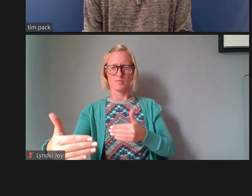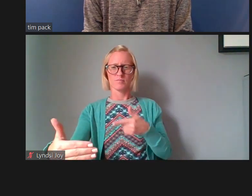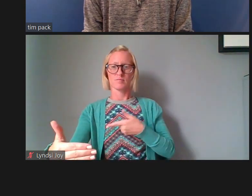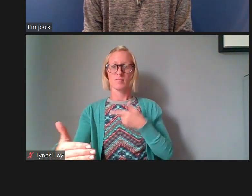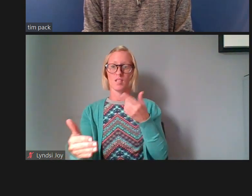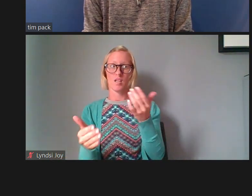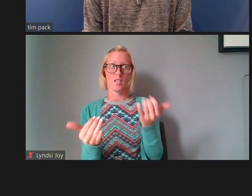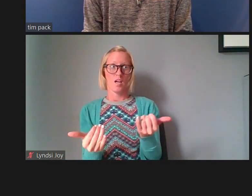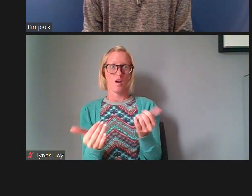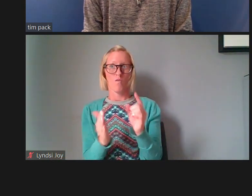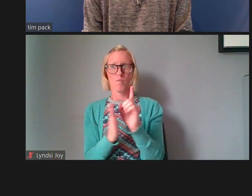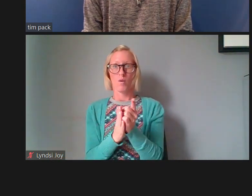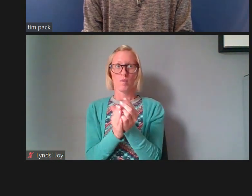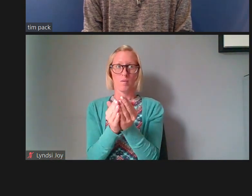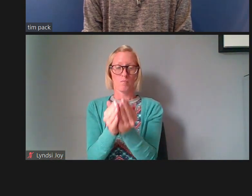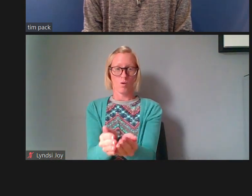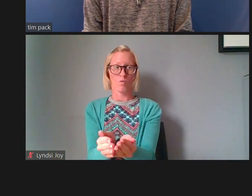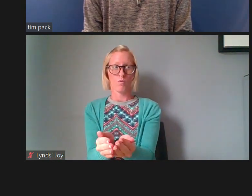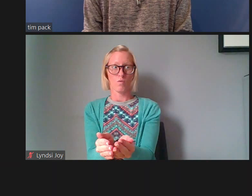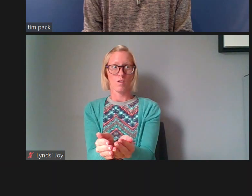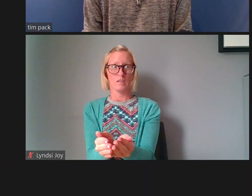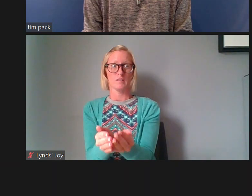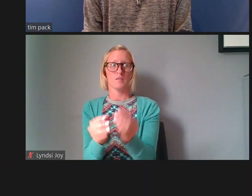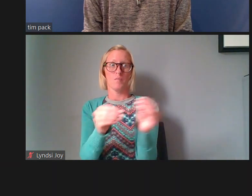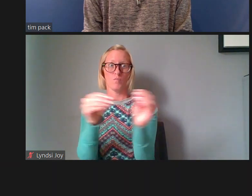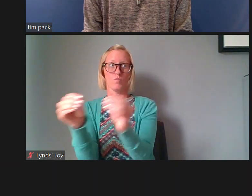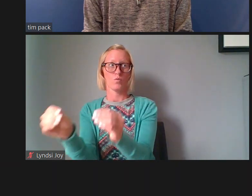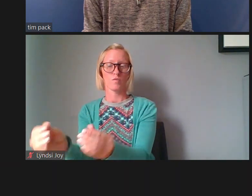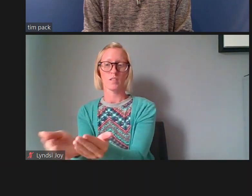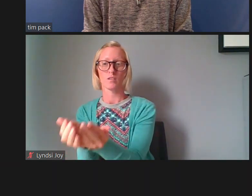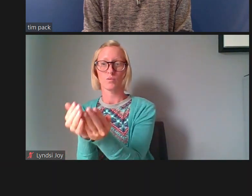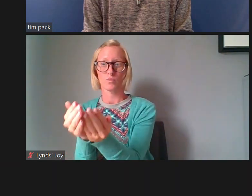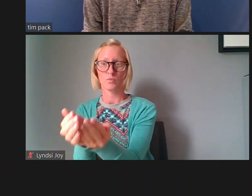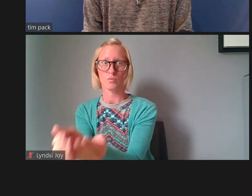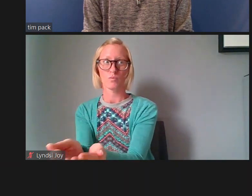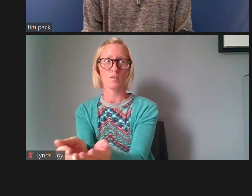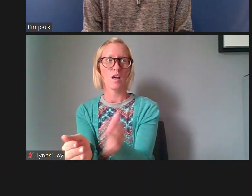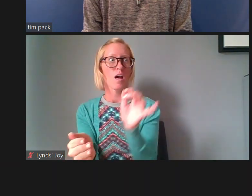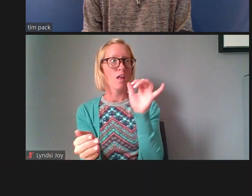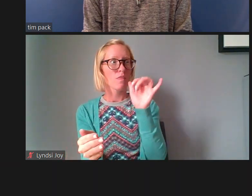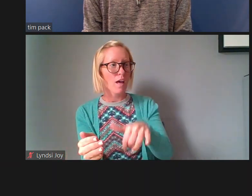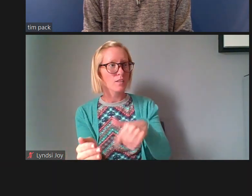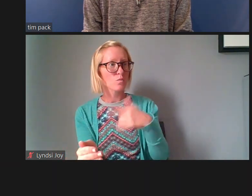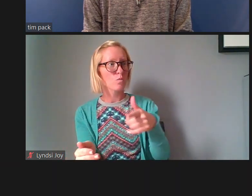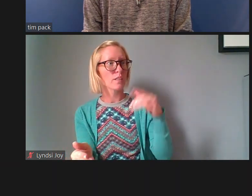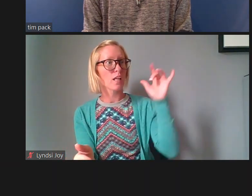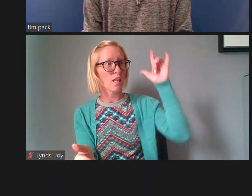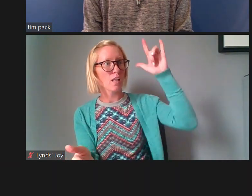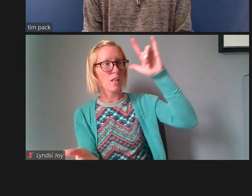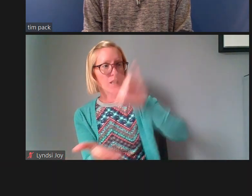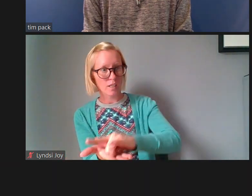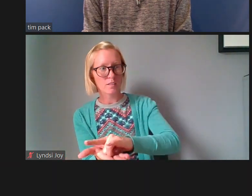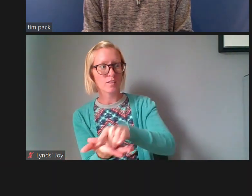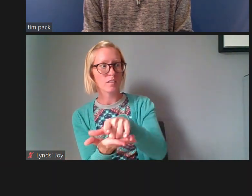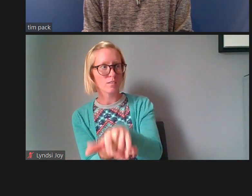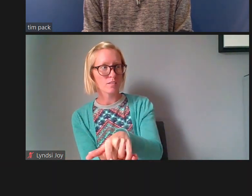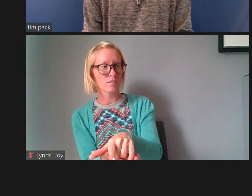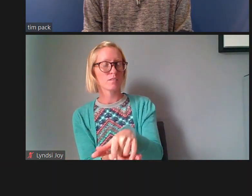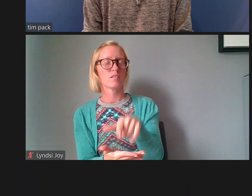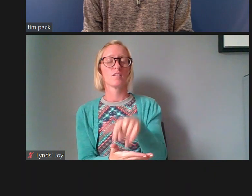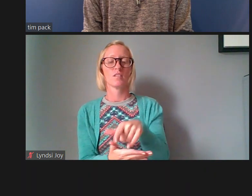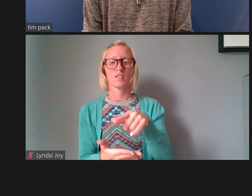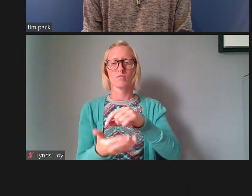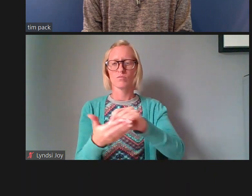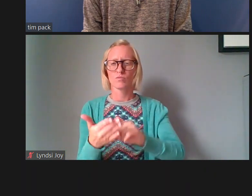boat was moving steadily astern. Jack pointed down. "That's where we landed." Beyond falls and cliffs, there was a